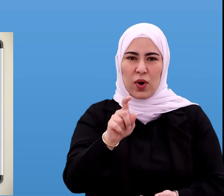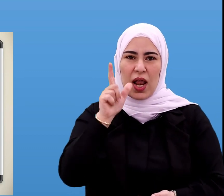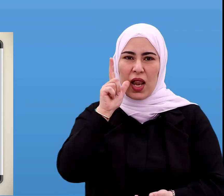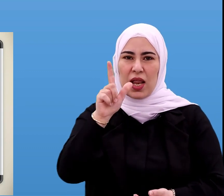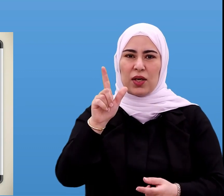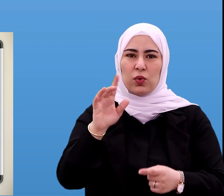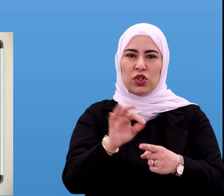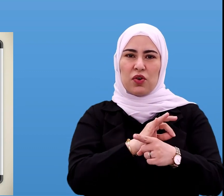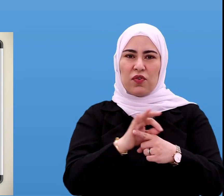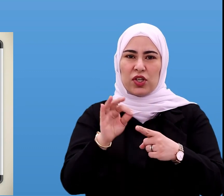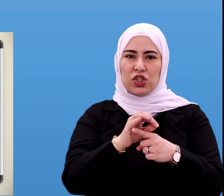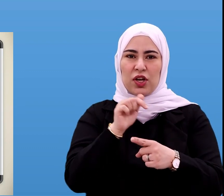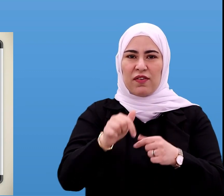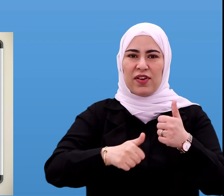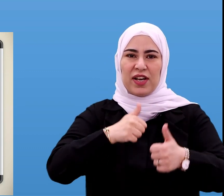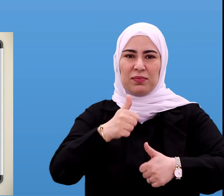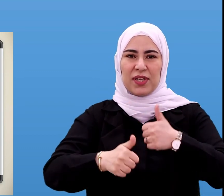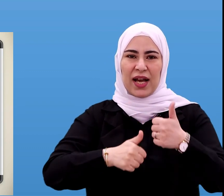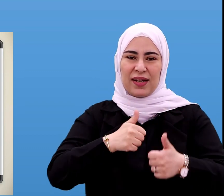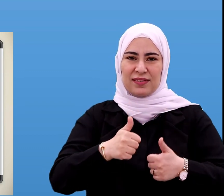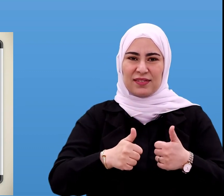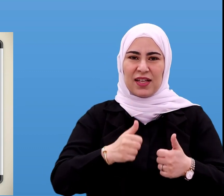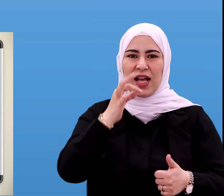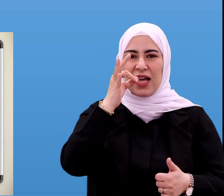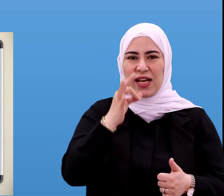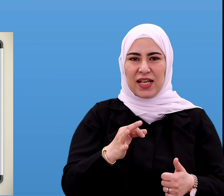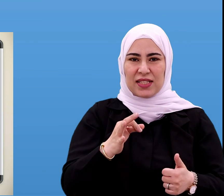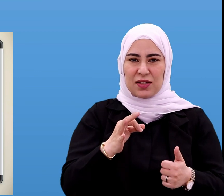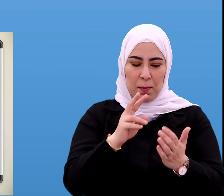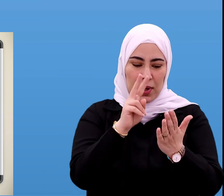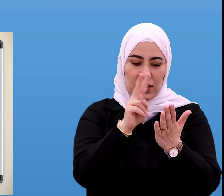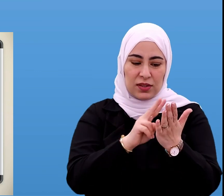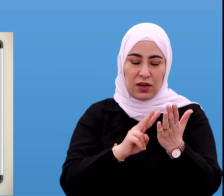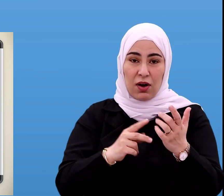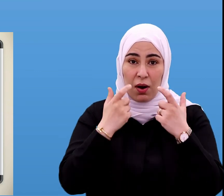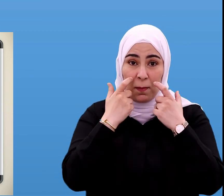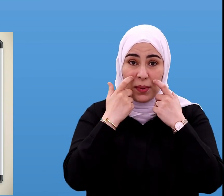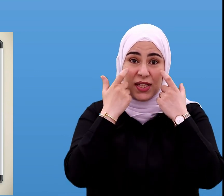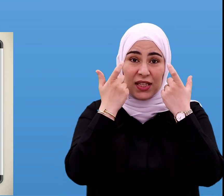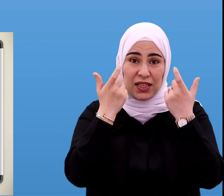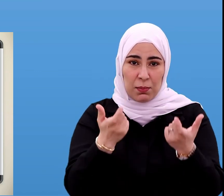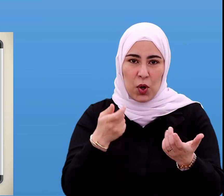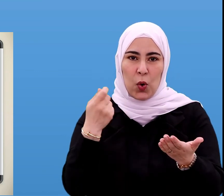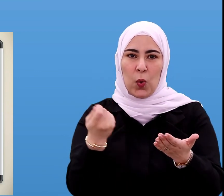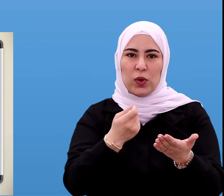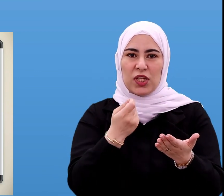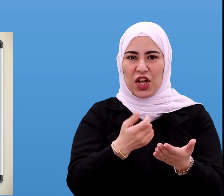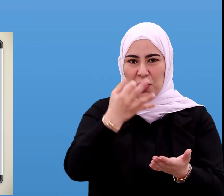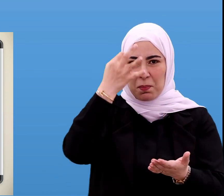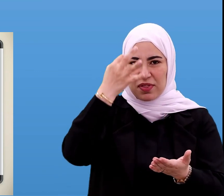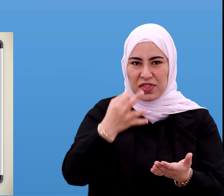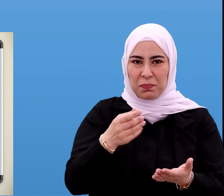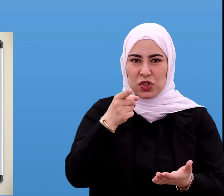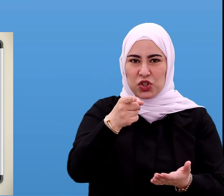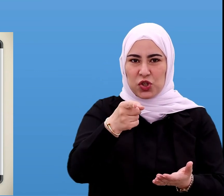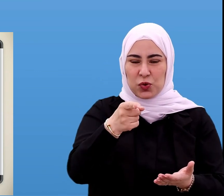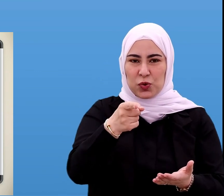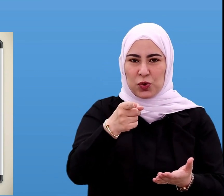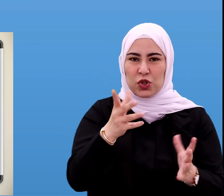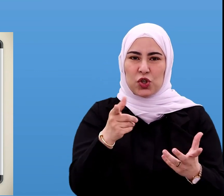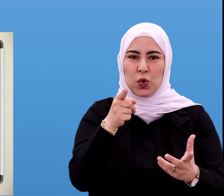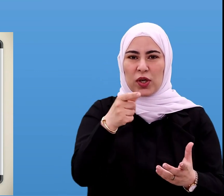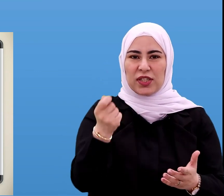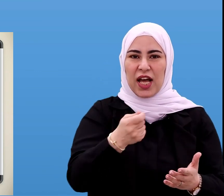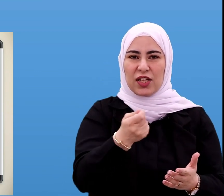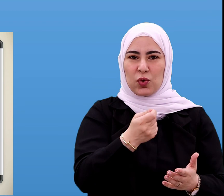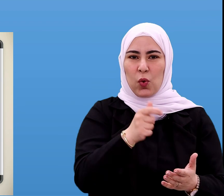you have to read it and say exactly what you would say in that situation. Imagine yourself in